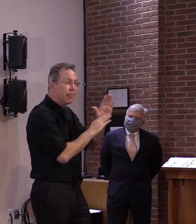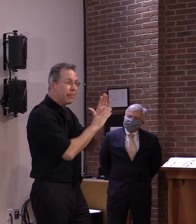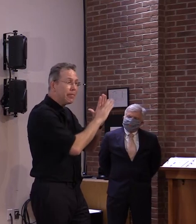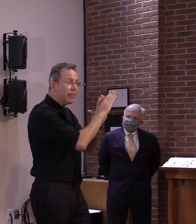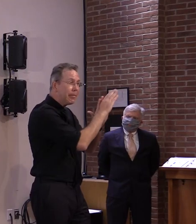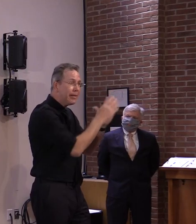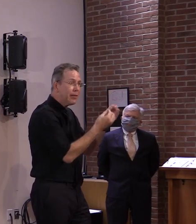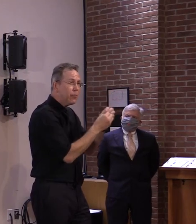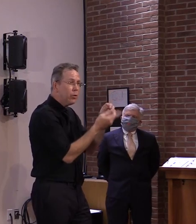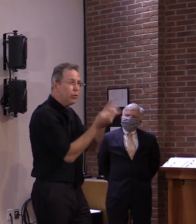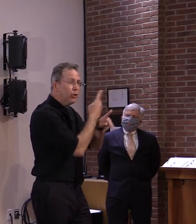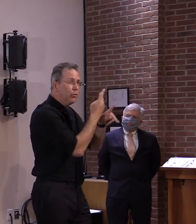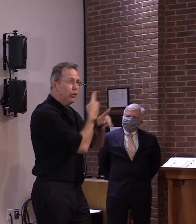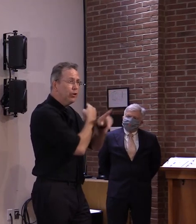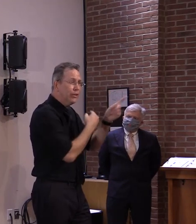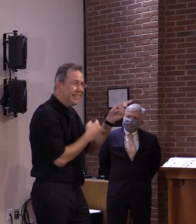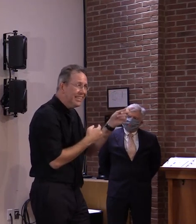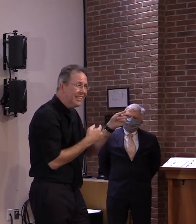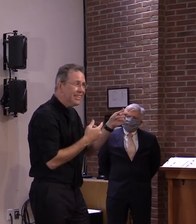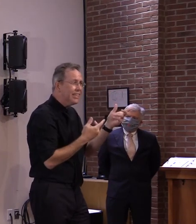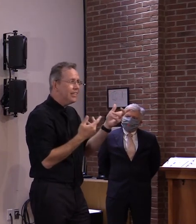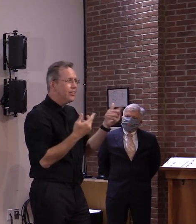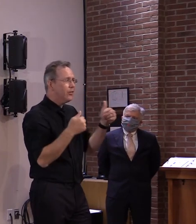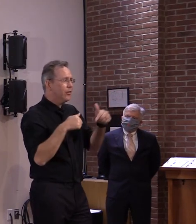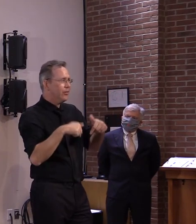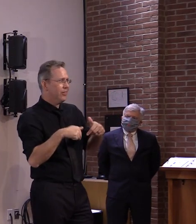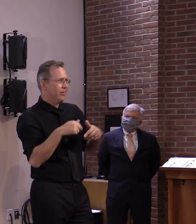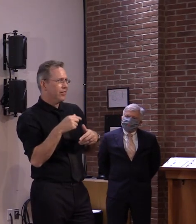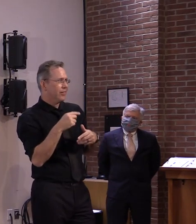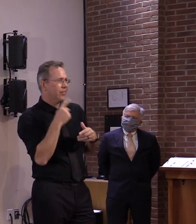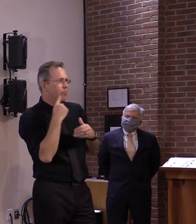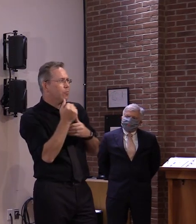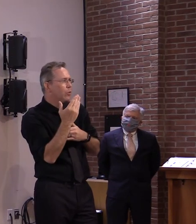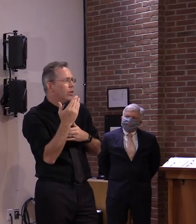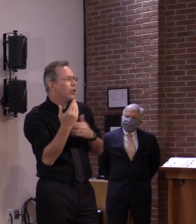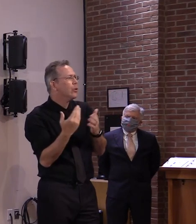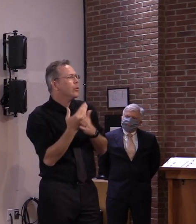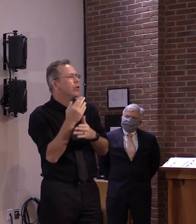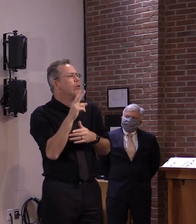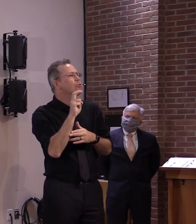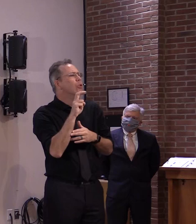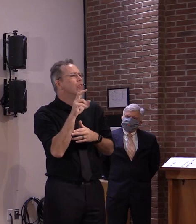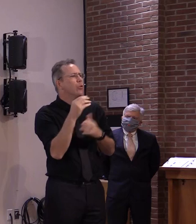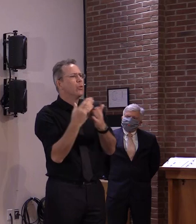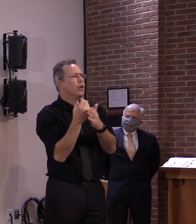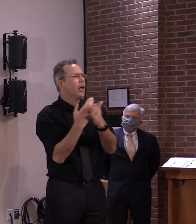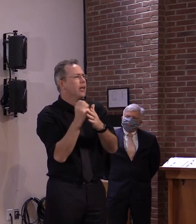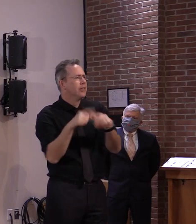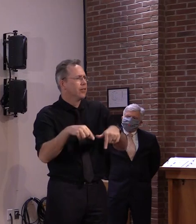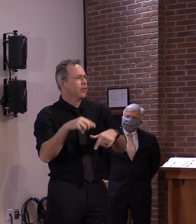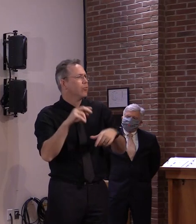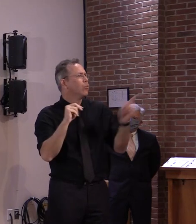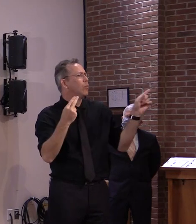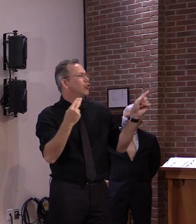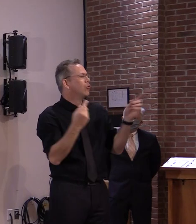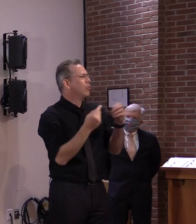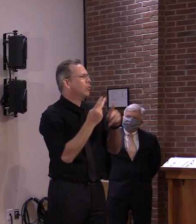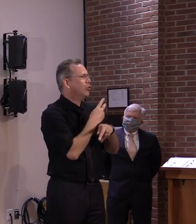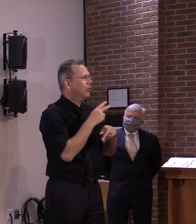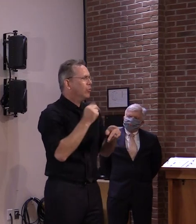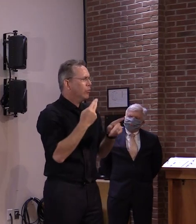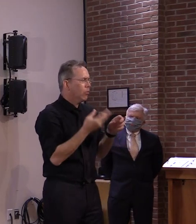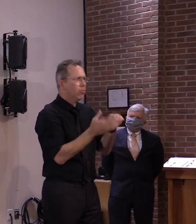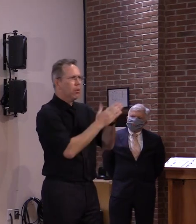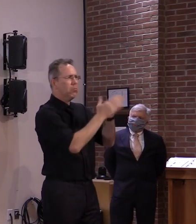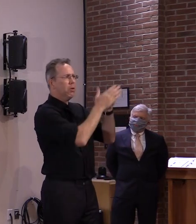restaurants, and this morning they had over 200 cases in New Hampshire alone. So I don't know if they're tied to restaurants,